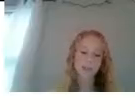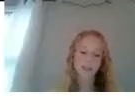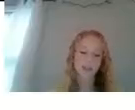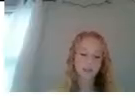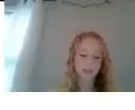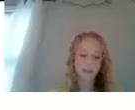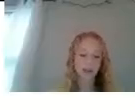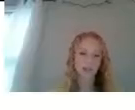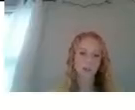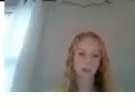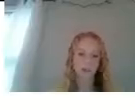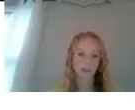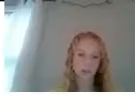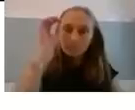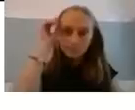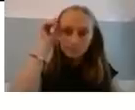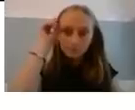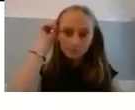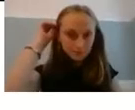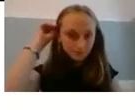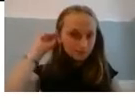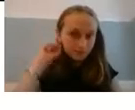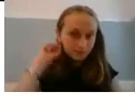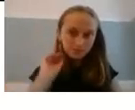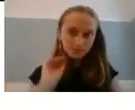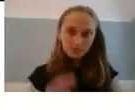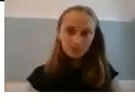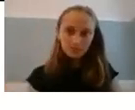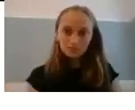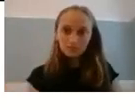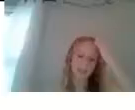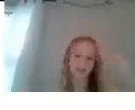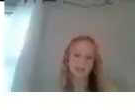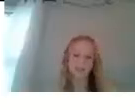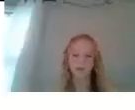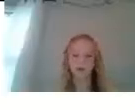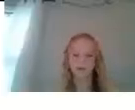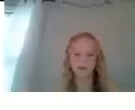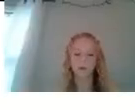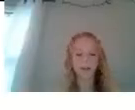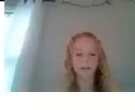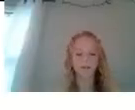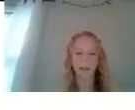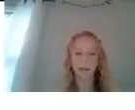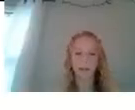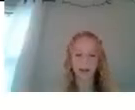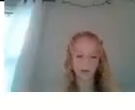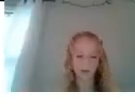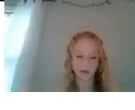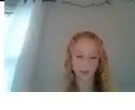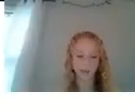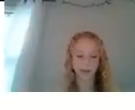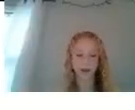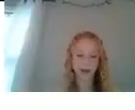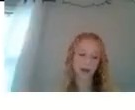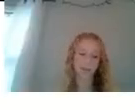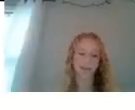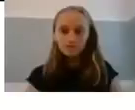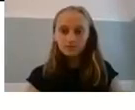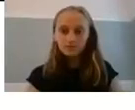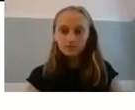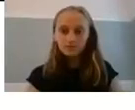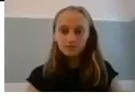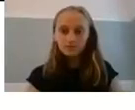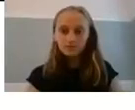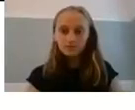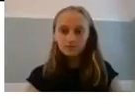has a certain intimacy that comes with this expressiveness. When having a conversation in ASL you are required to fully interact with the person making eye contact